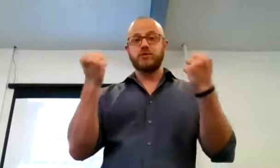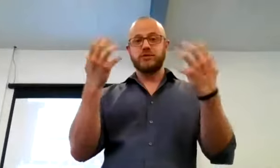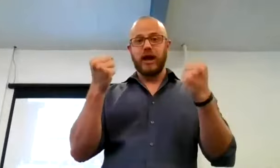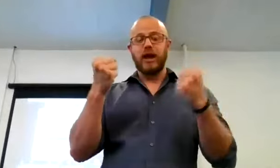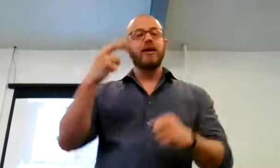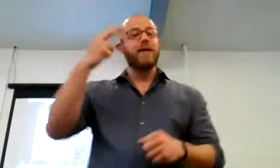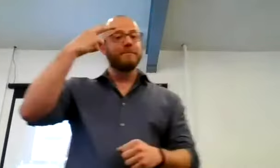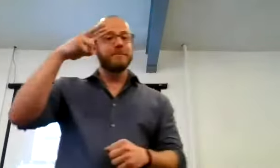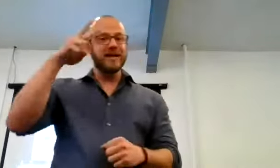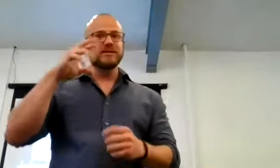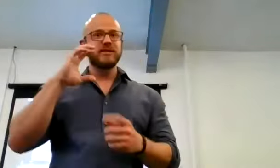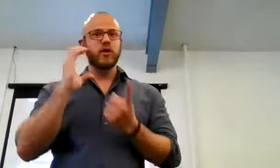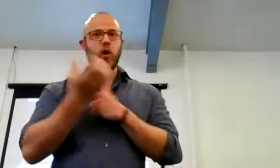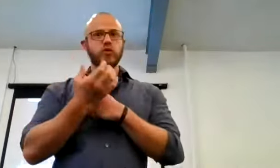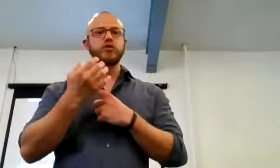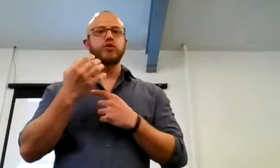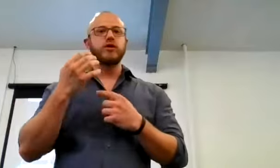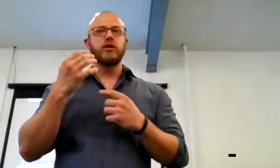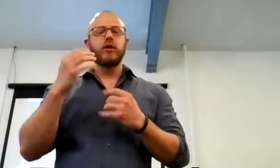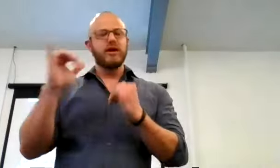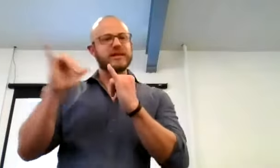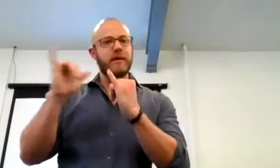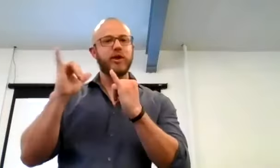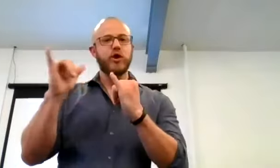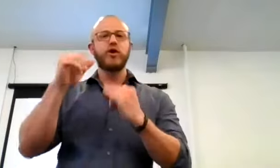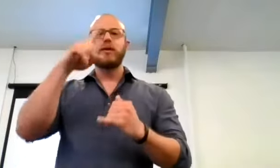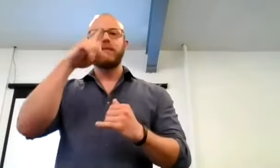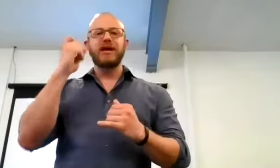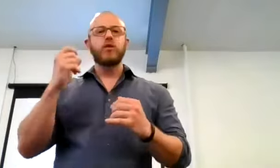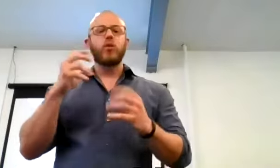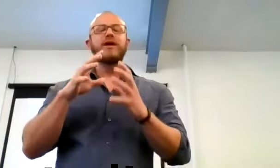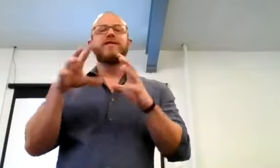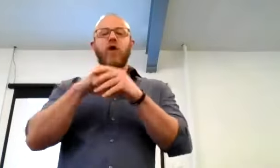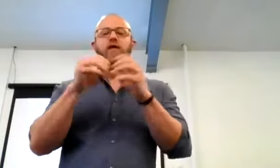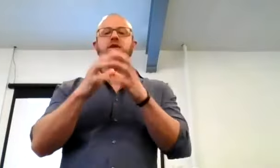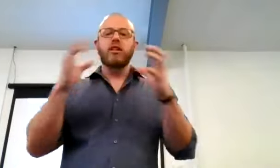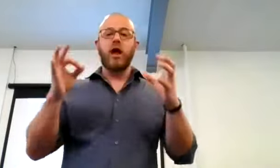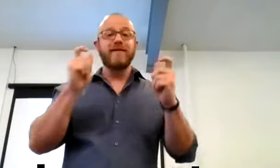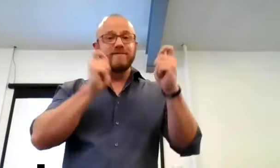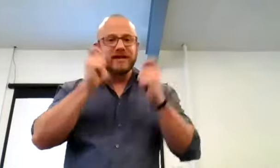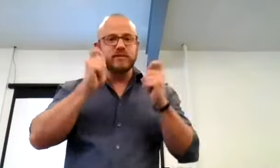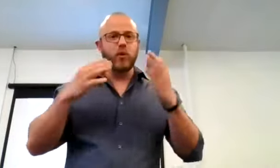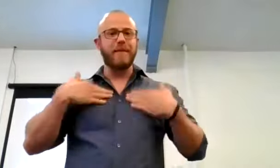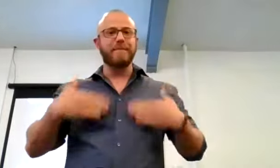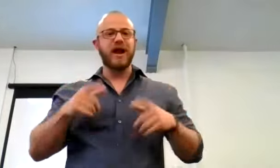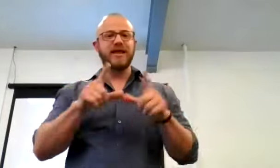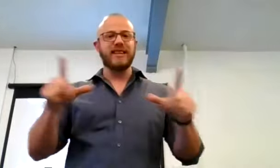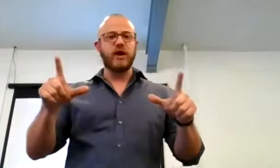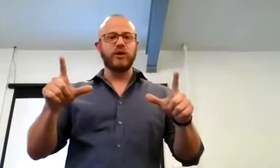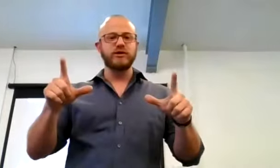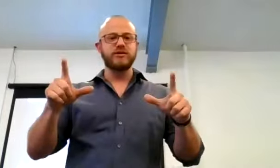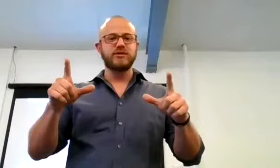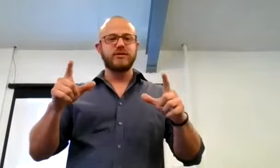culture in the deaf community. Mexican's culture is similar because it's very involved with facial expressions, the body,